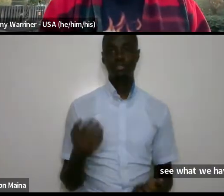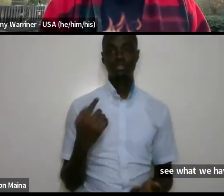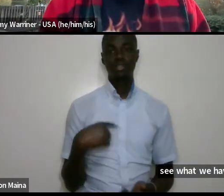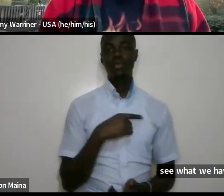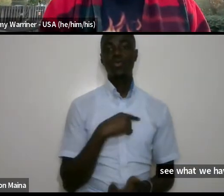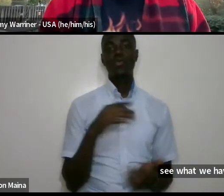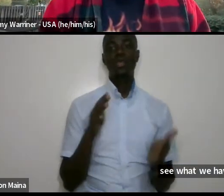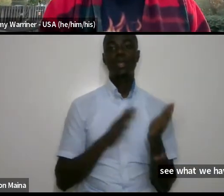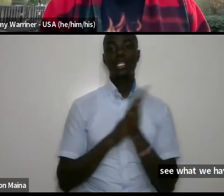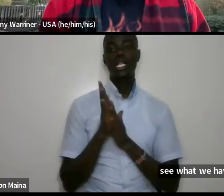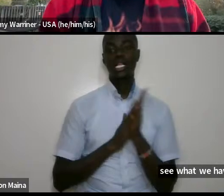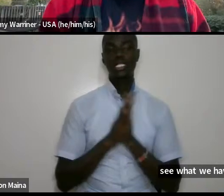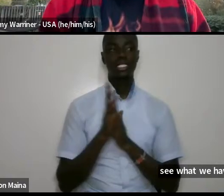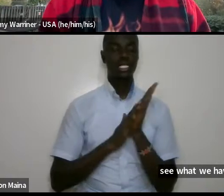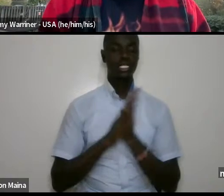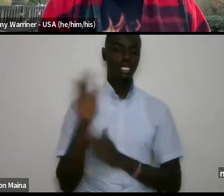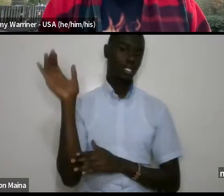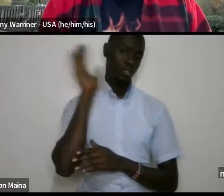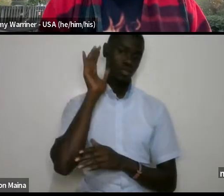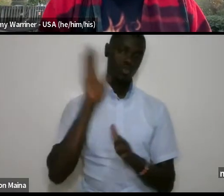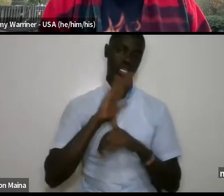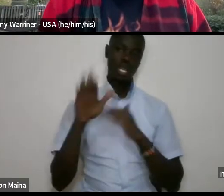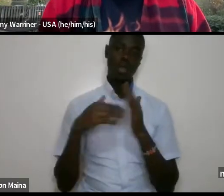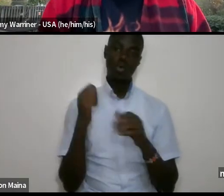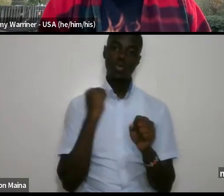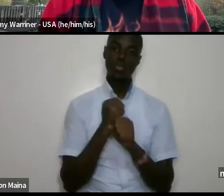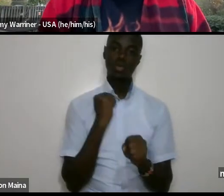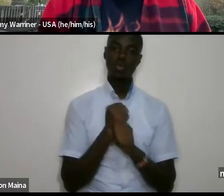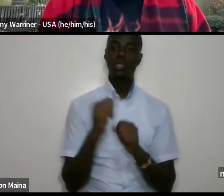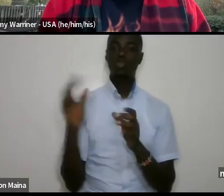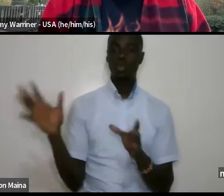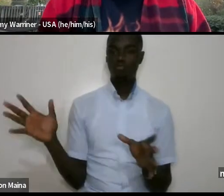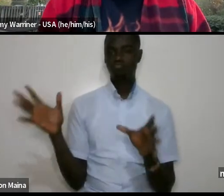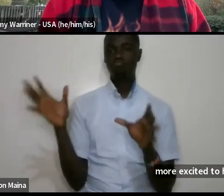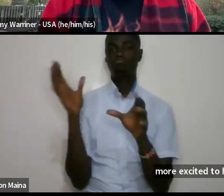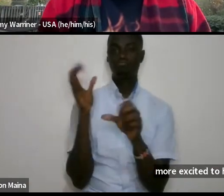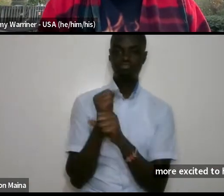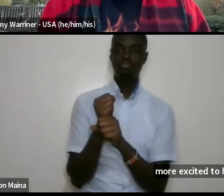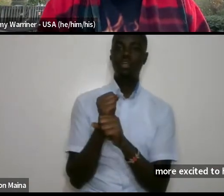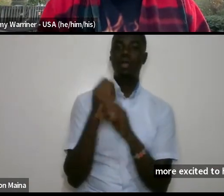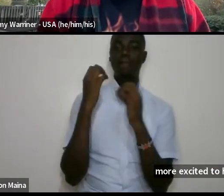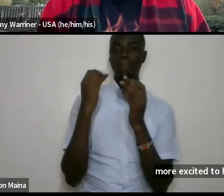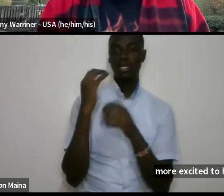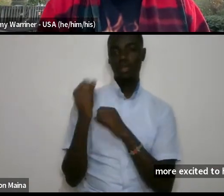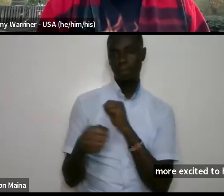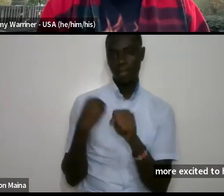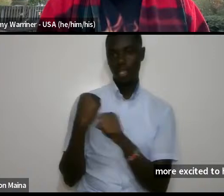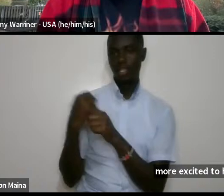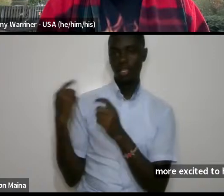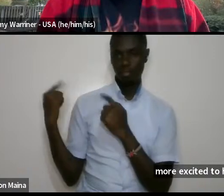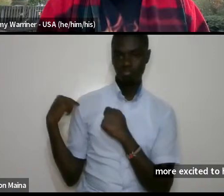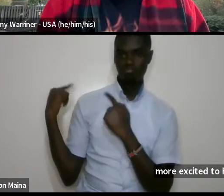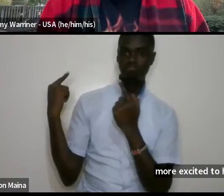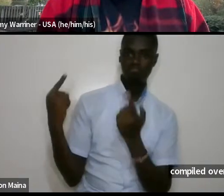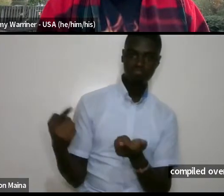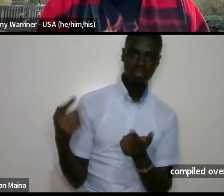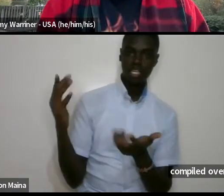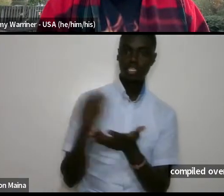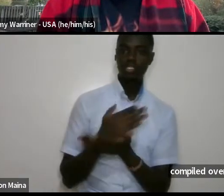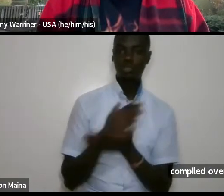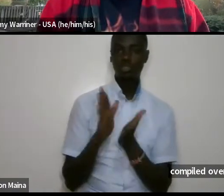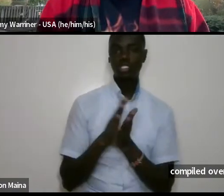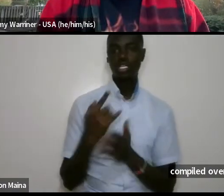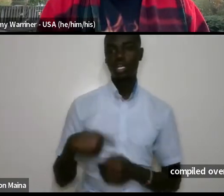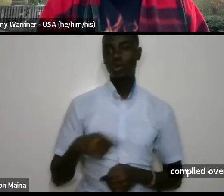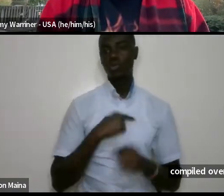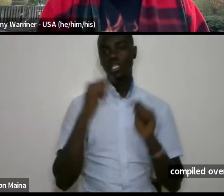excited to hear all of the work that you've compiled over your many, many years, and to share with us today. And I'm sure we